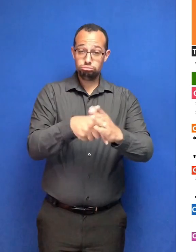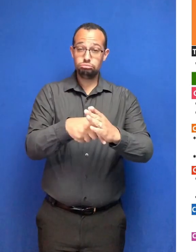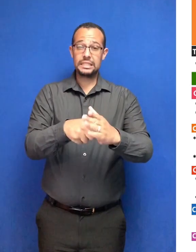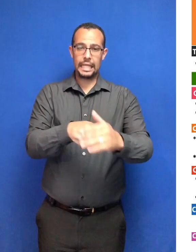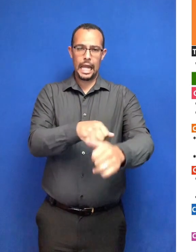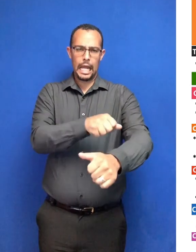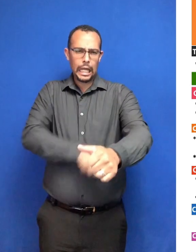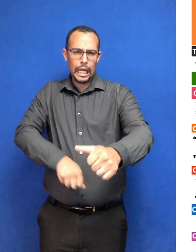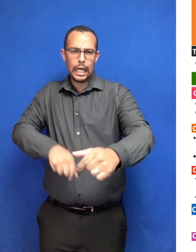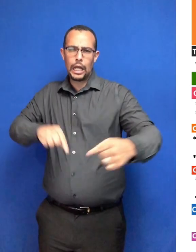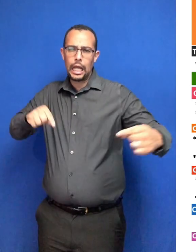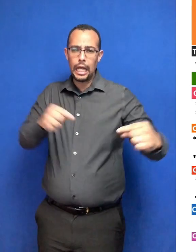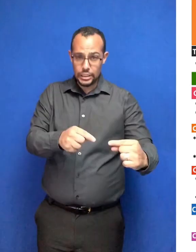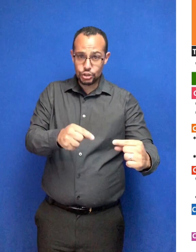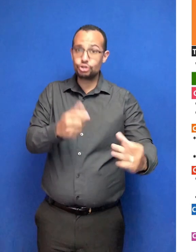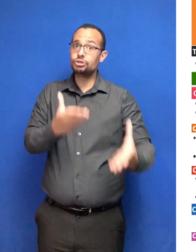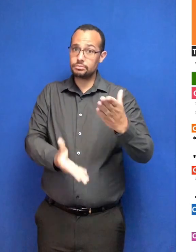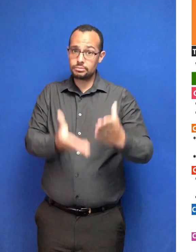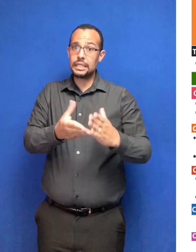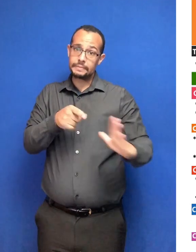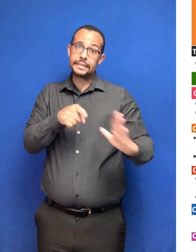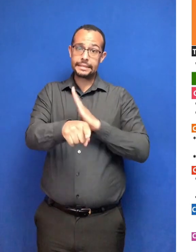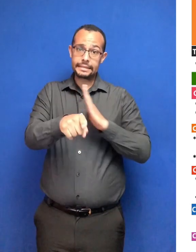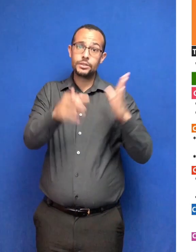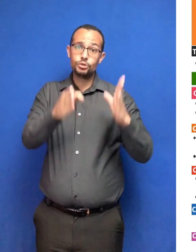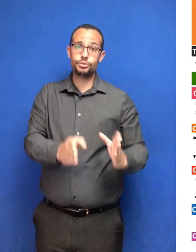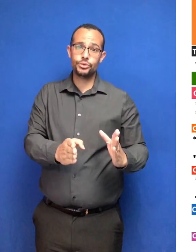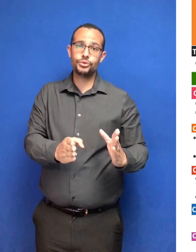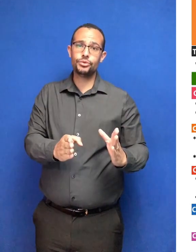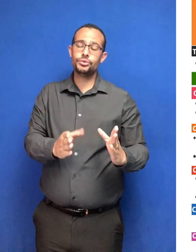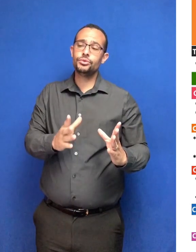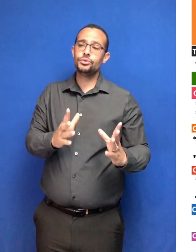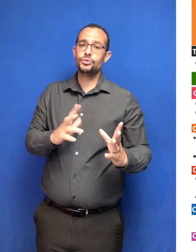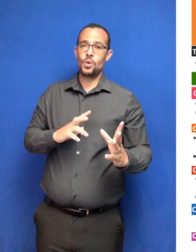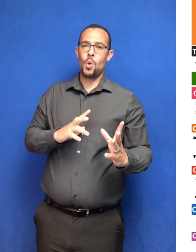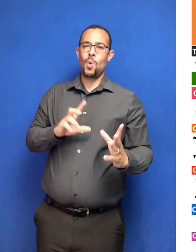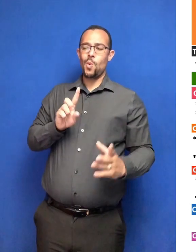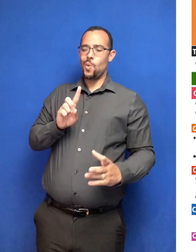person. So the debris is a very serious risk.